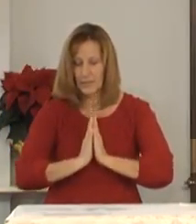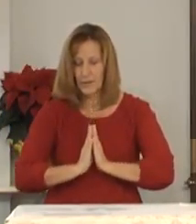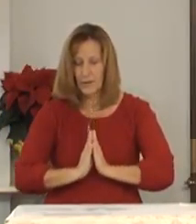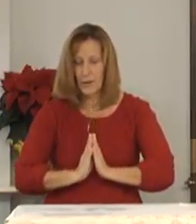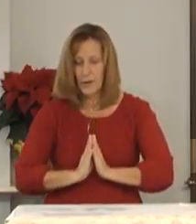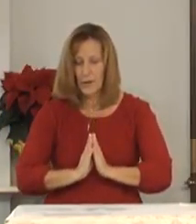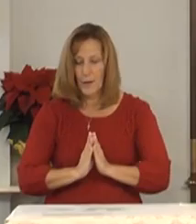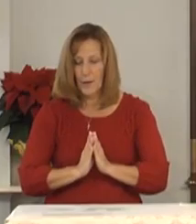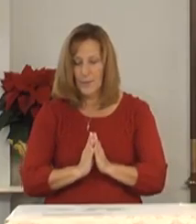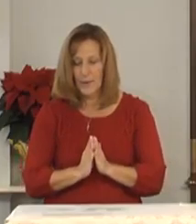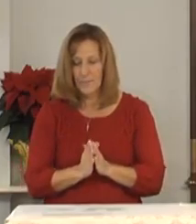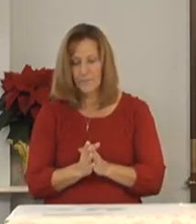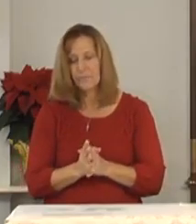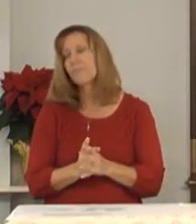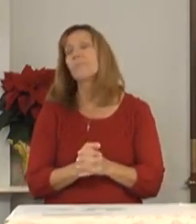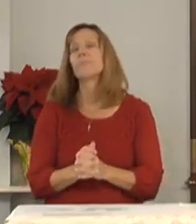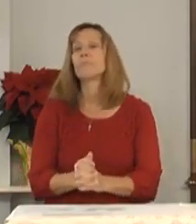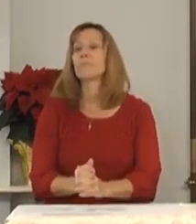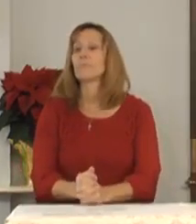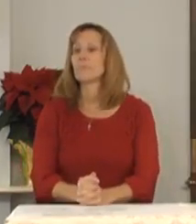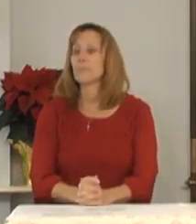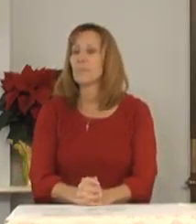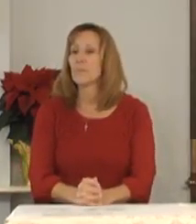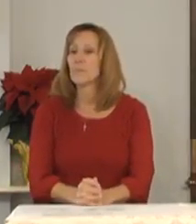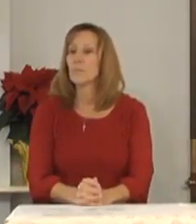everlasting. Amen.